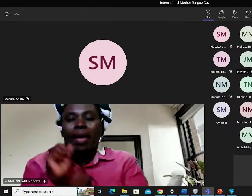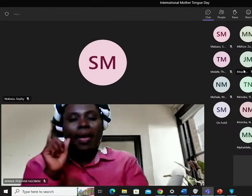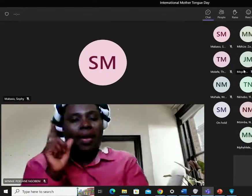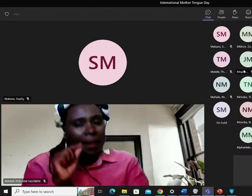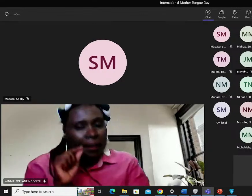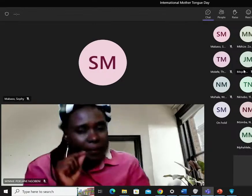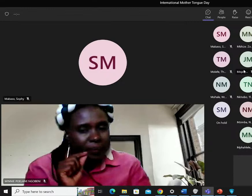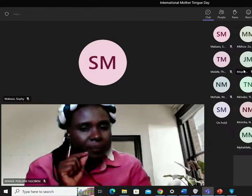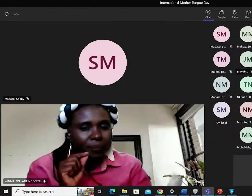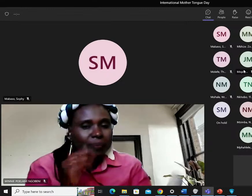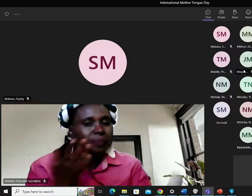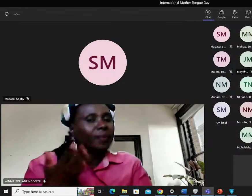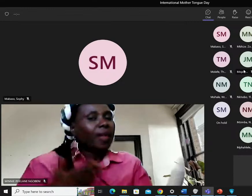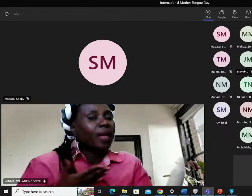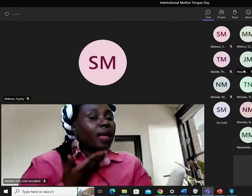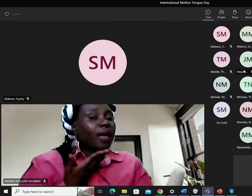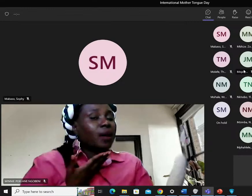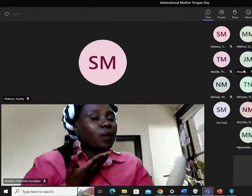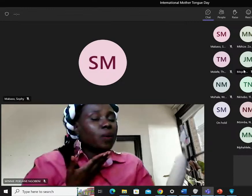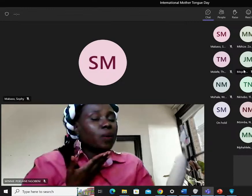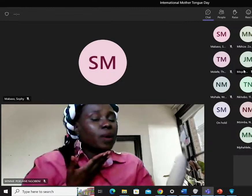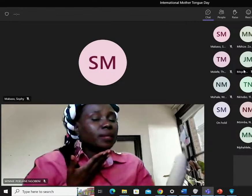I want to make